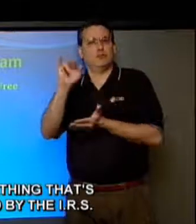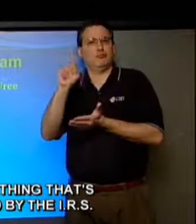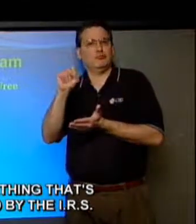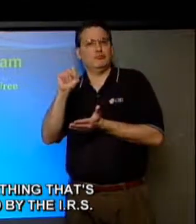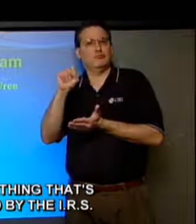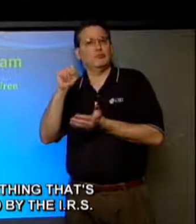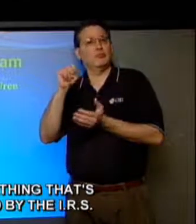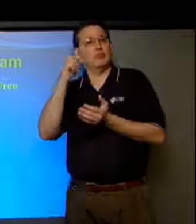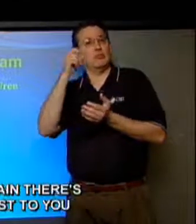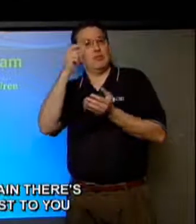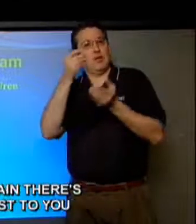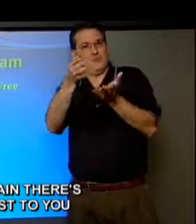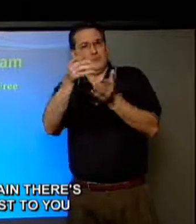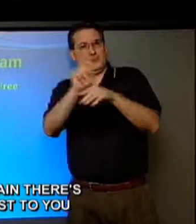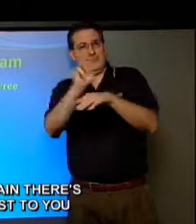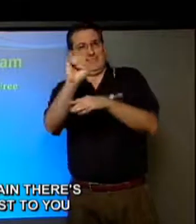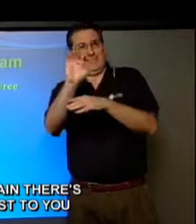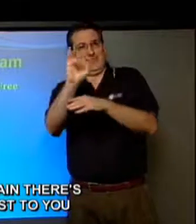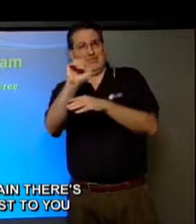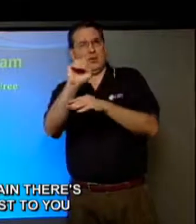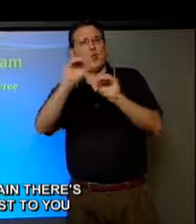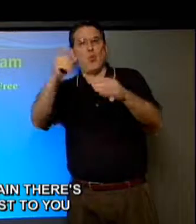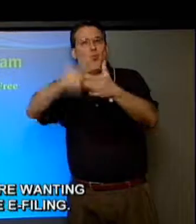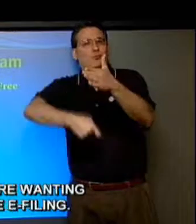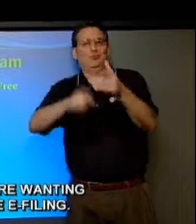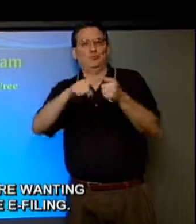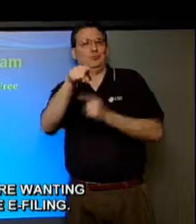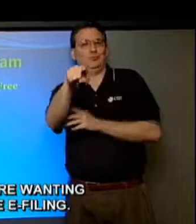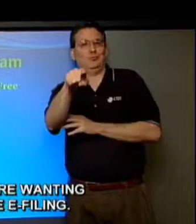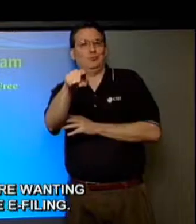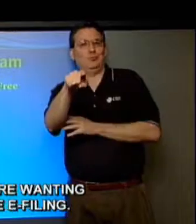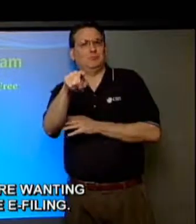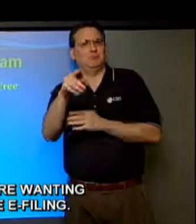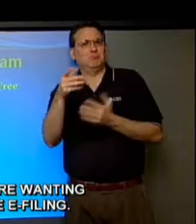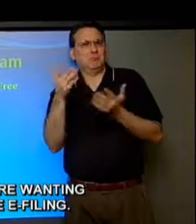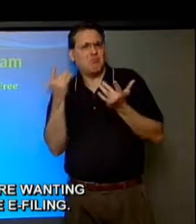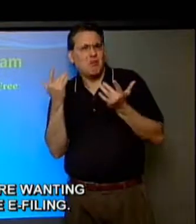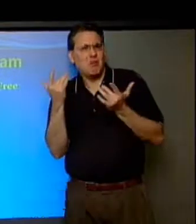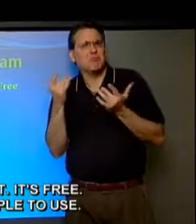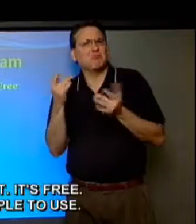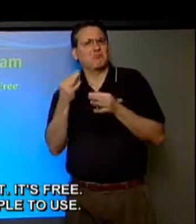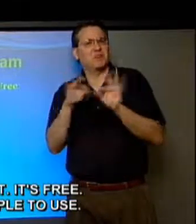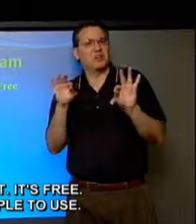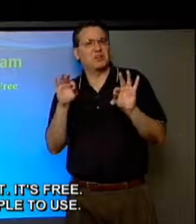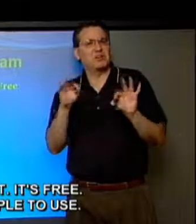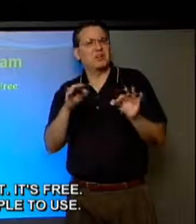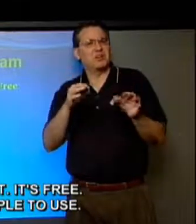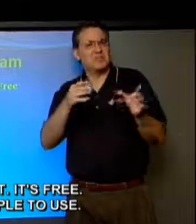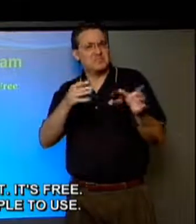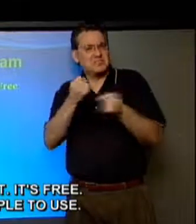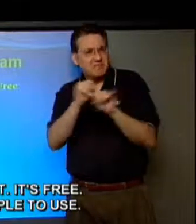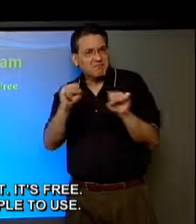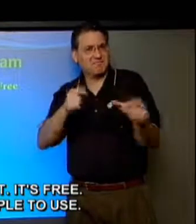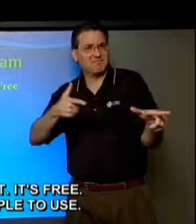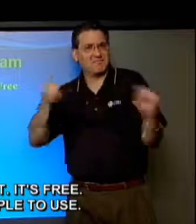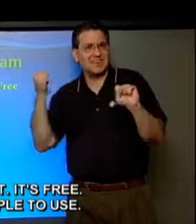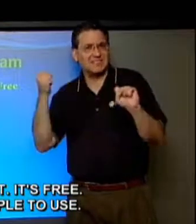IRS. And again, there's no cost to you if you're wanting to use e-filing. It's fast, it's free, and it's simple to